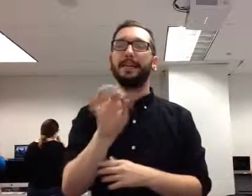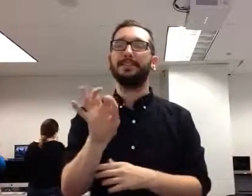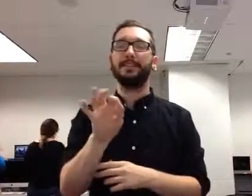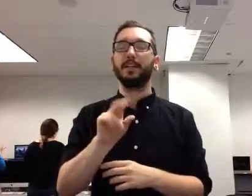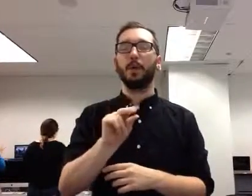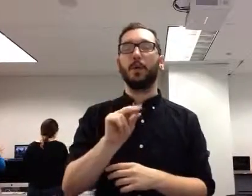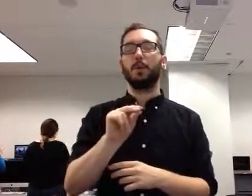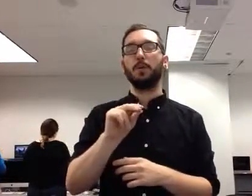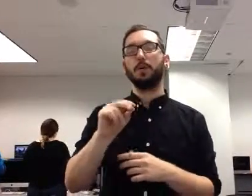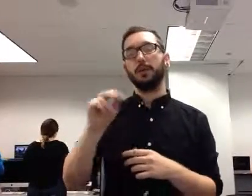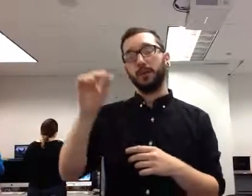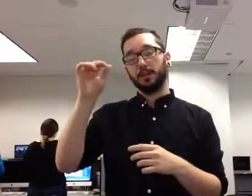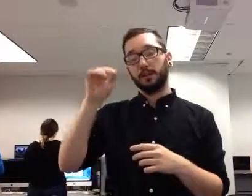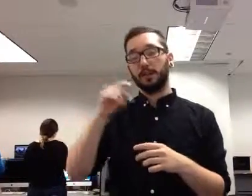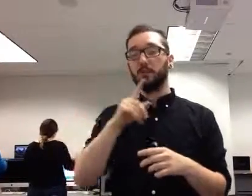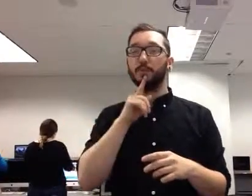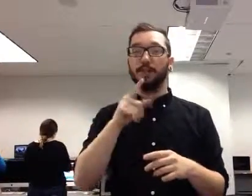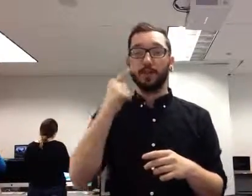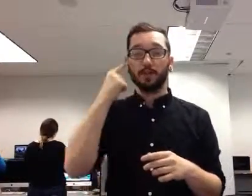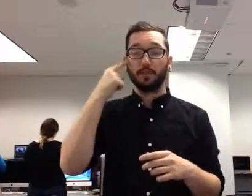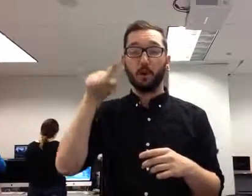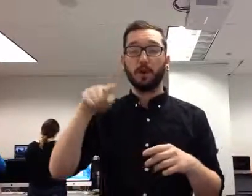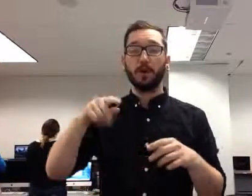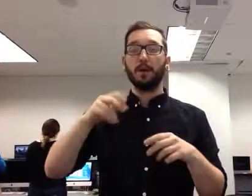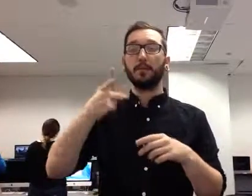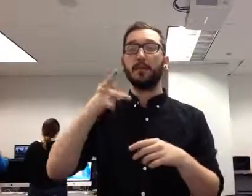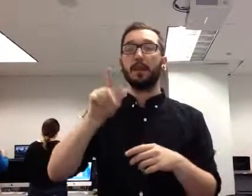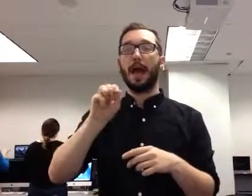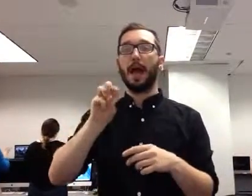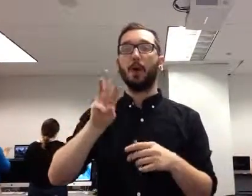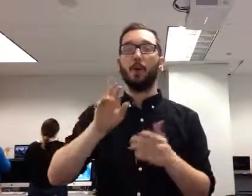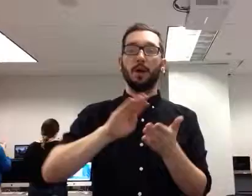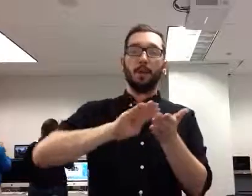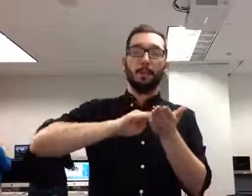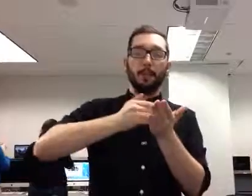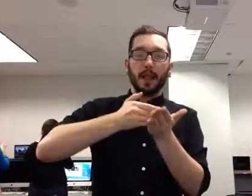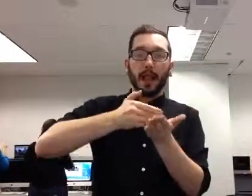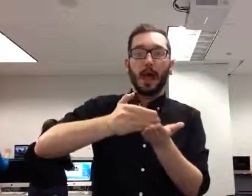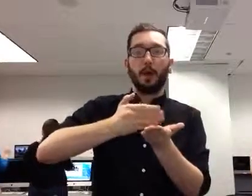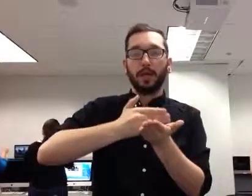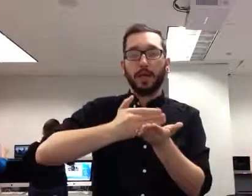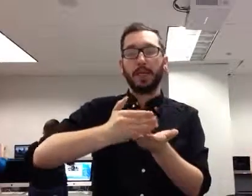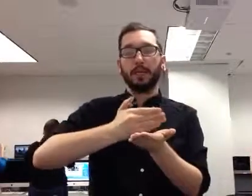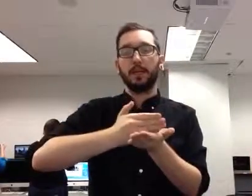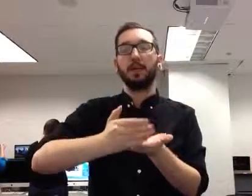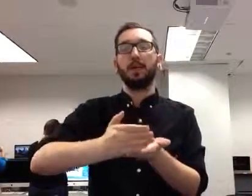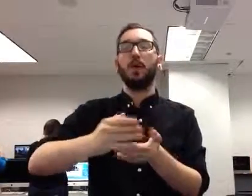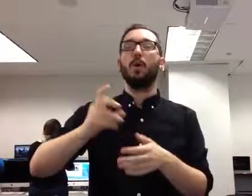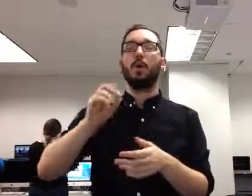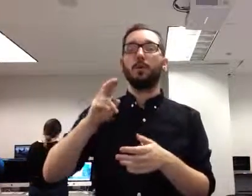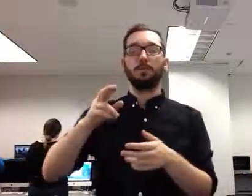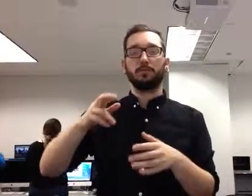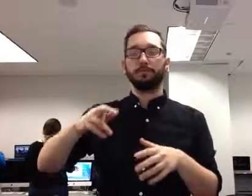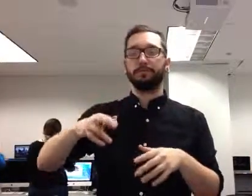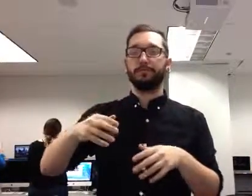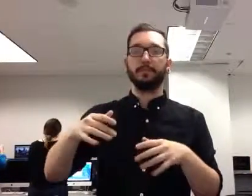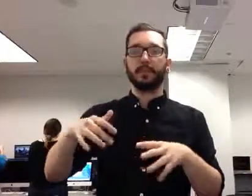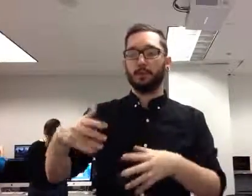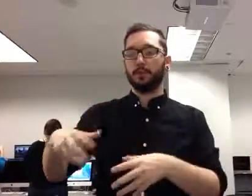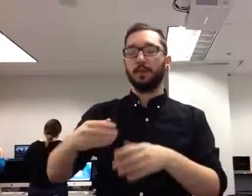burden was very important. Plowing still. In the 1940s, they were using cattle to pull their stuff. Hogs, once again, was important for